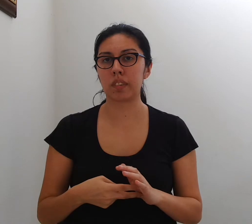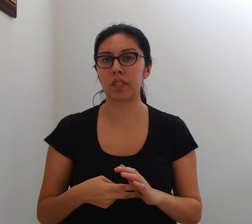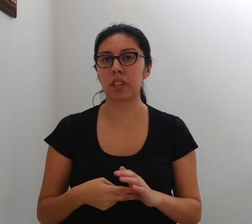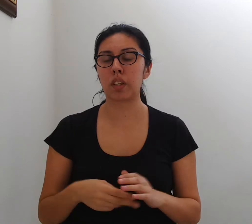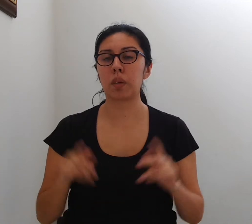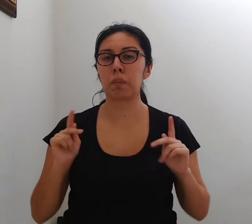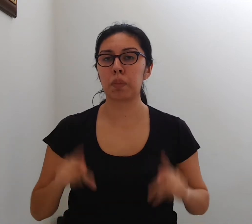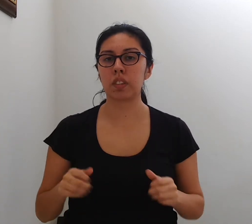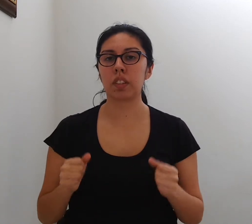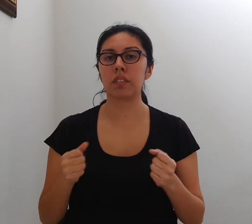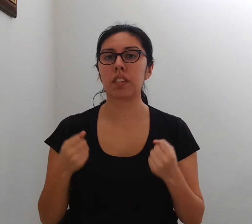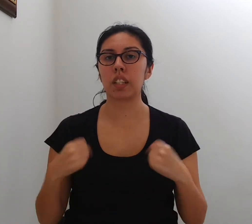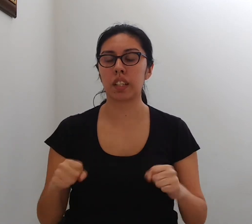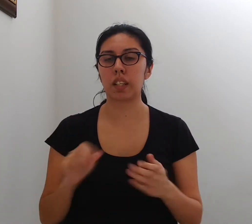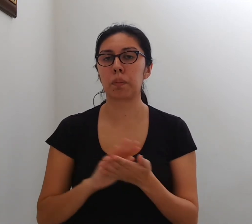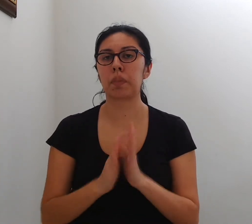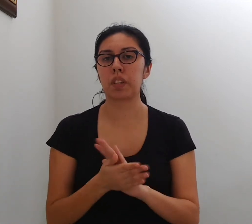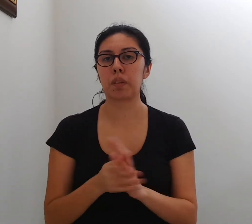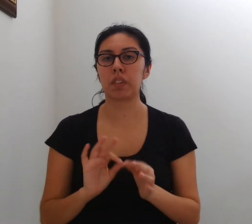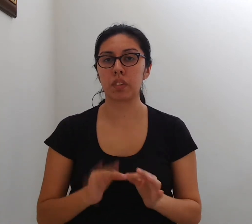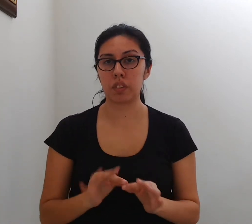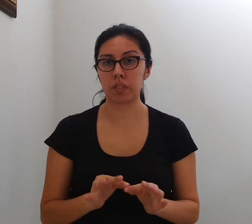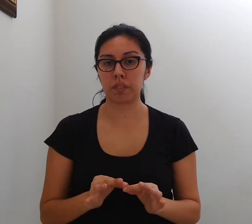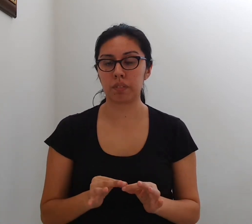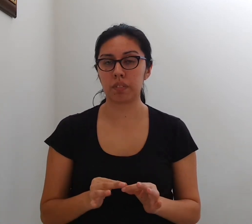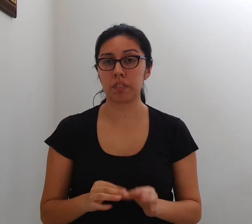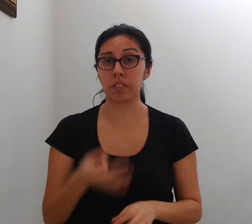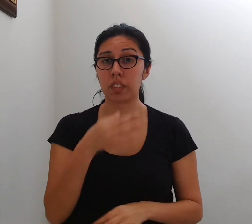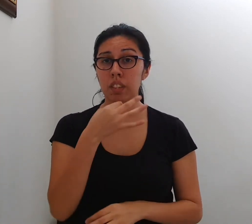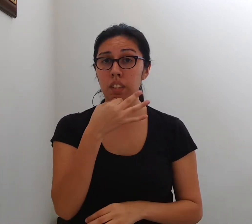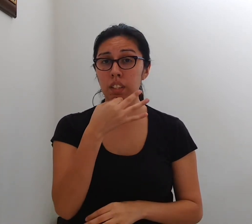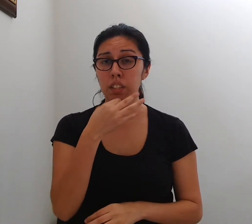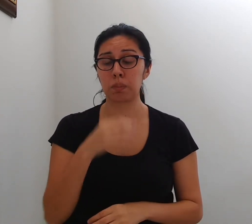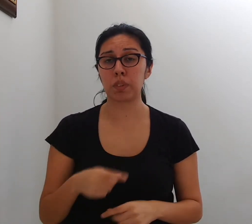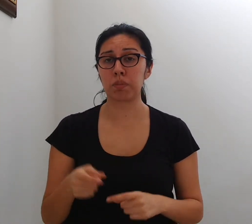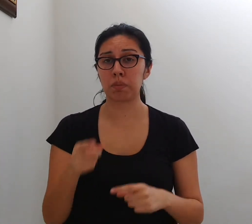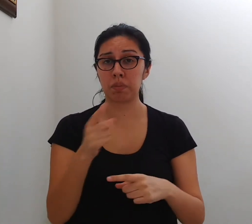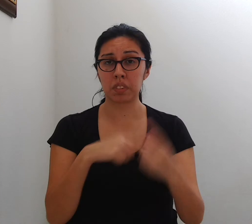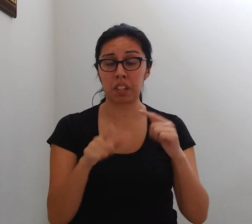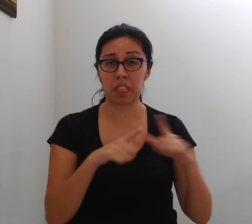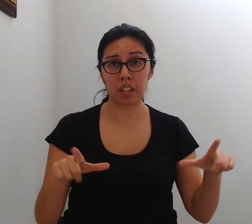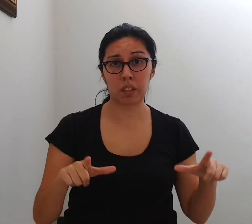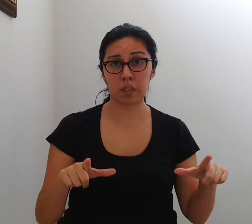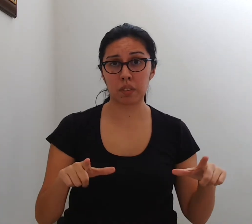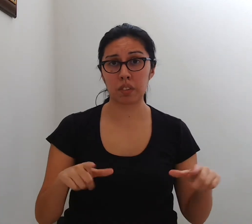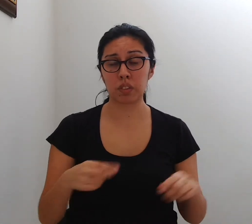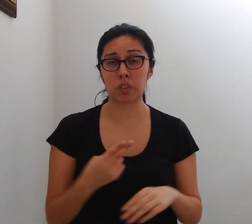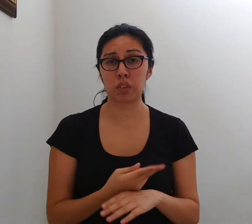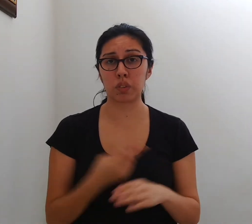Expert users of the language of signs frequently need additional training to become